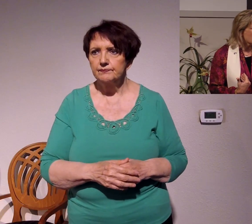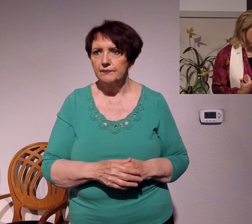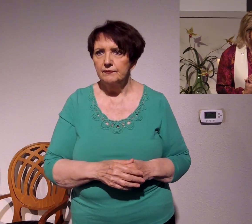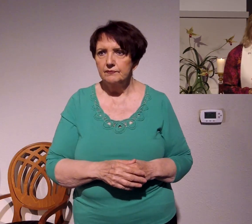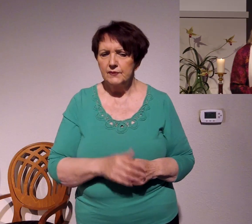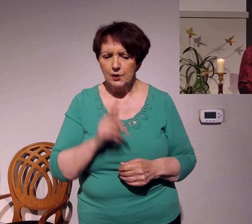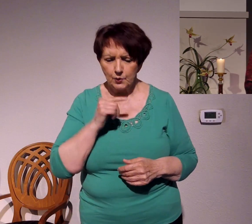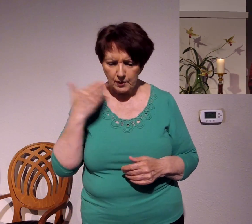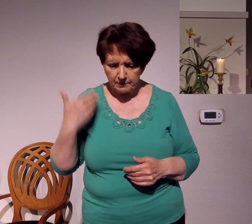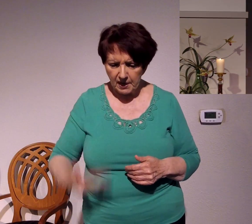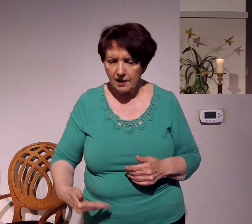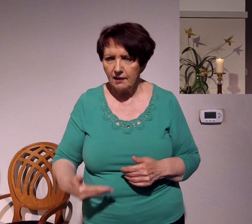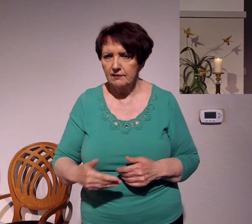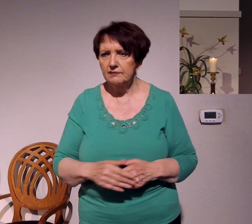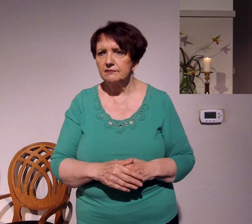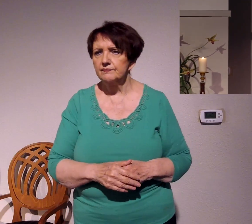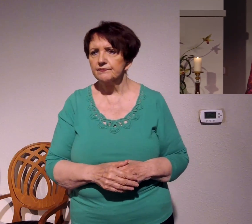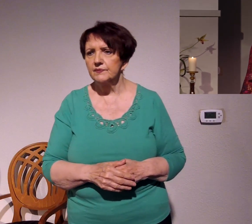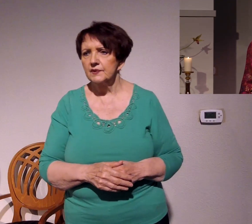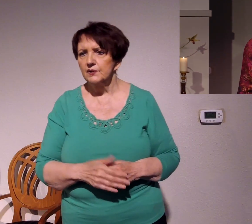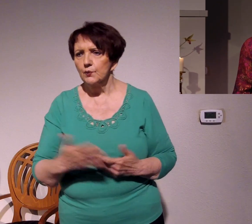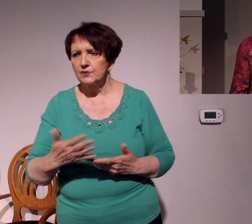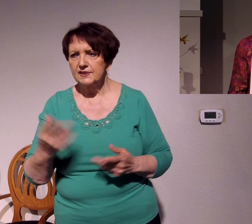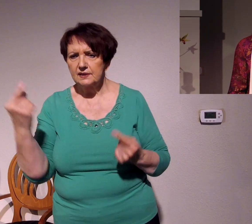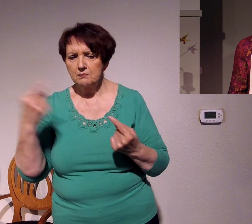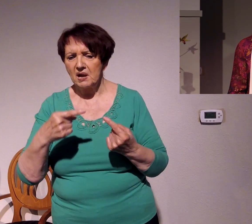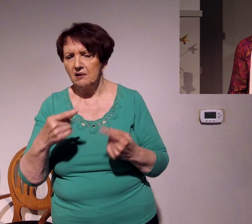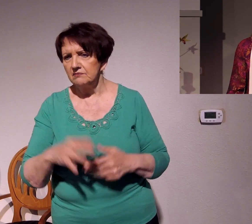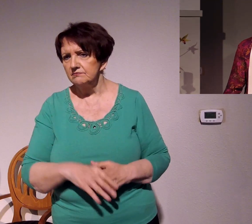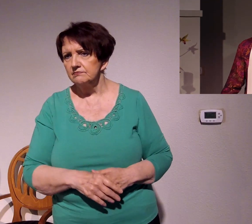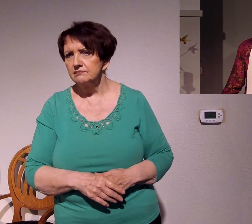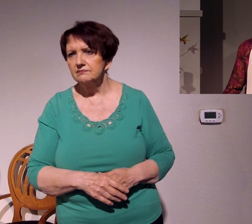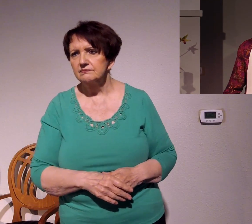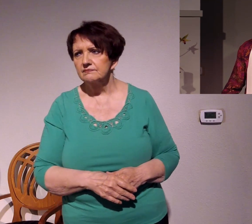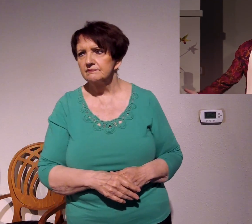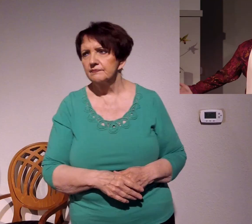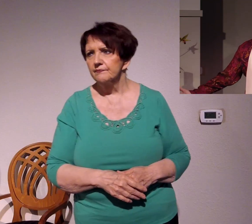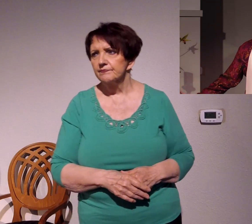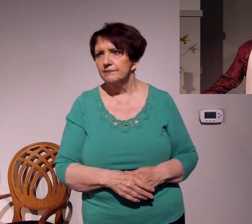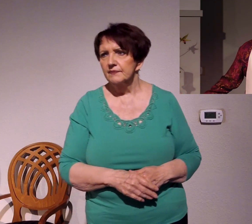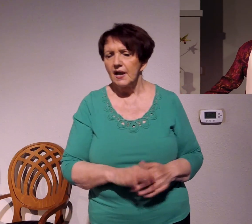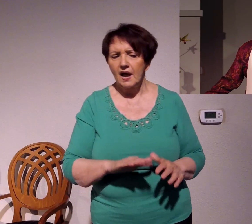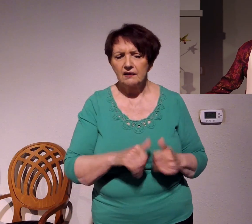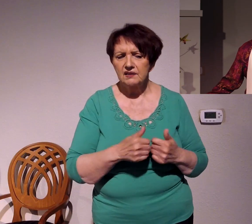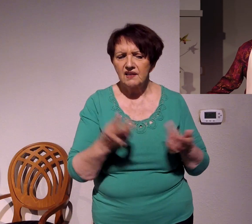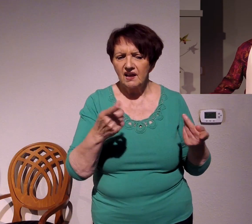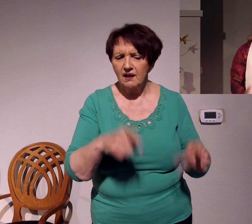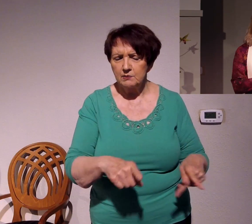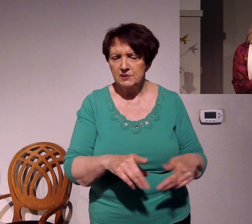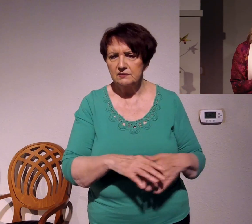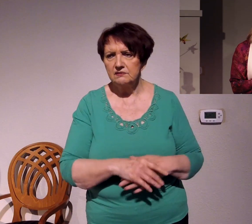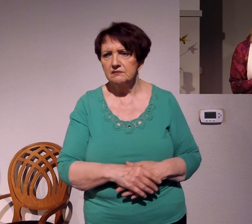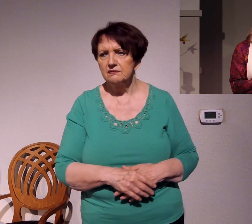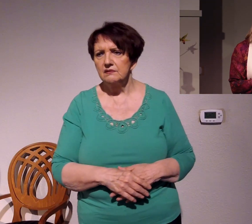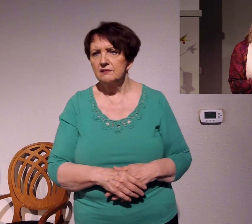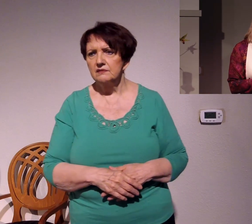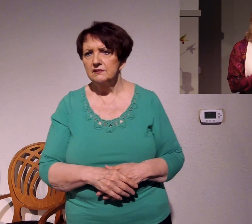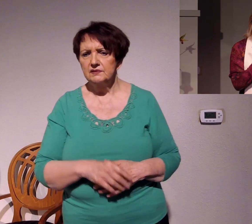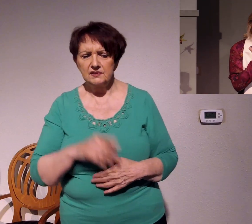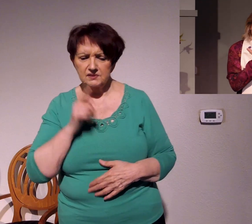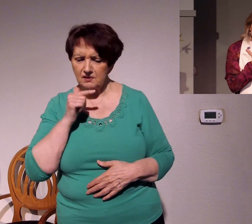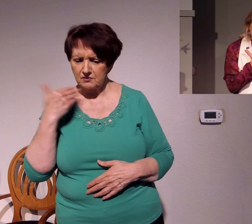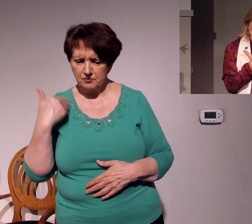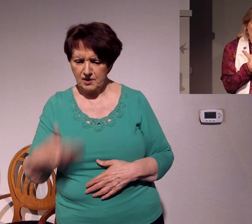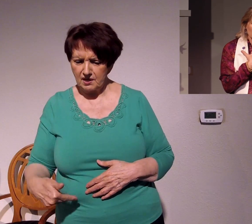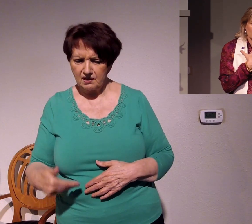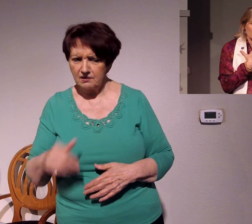who am I? What is this about? How did this come up? This is not who I am.